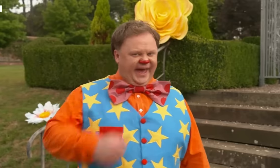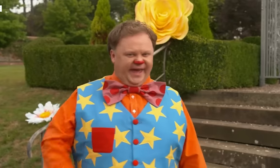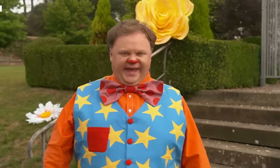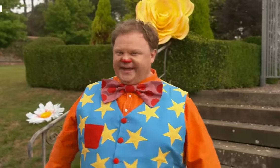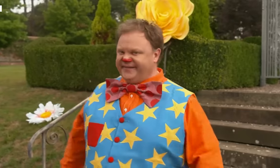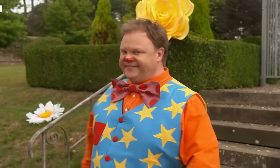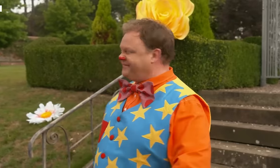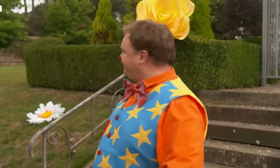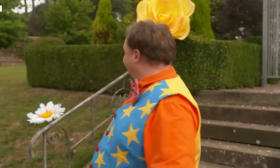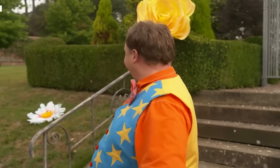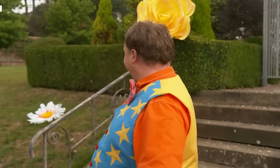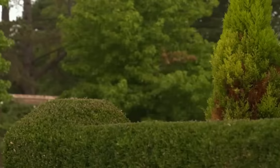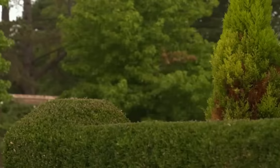Okay.